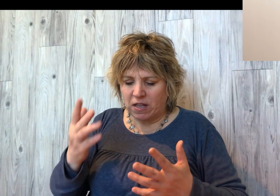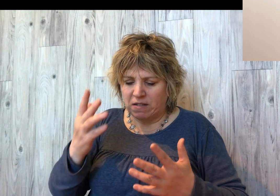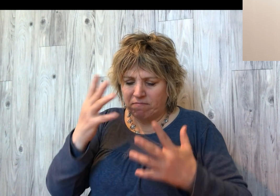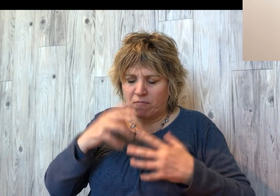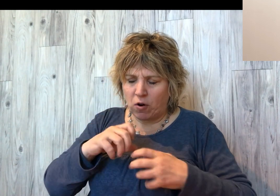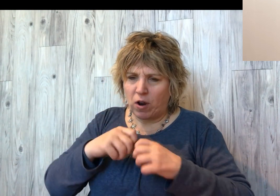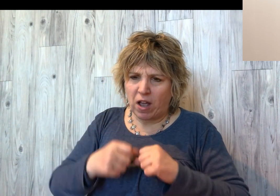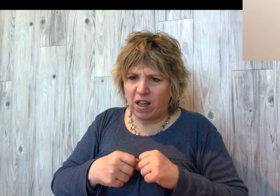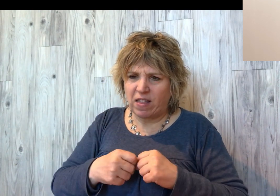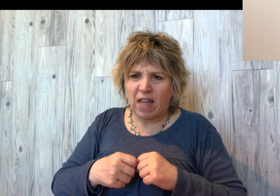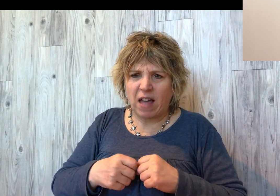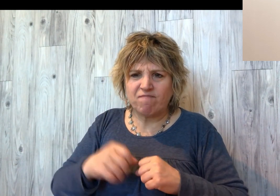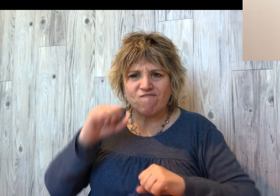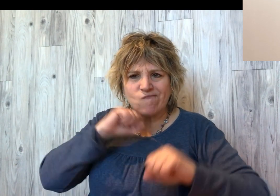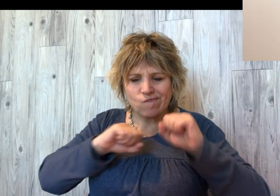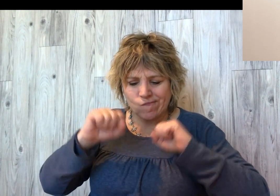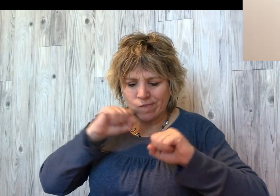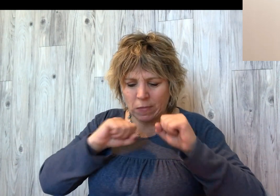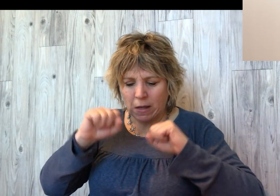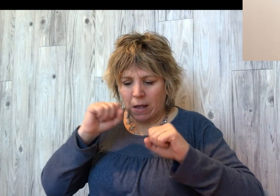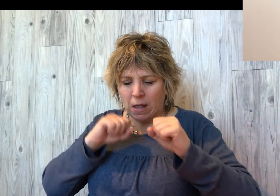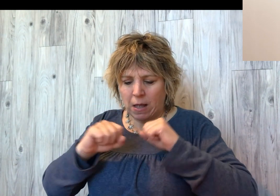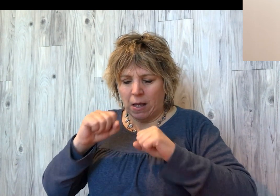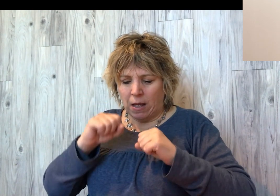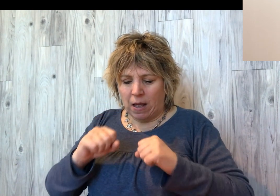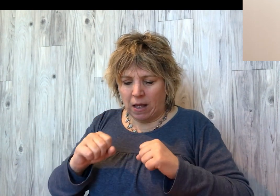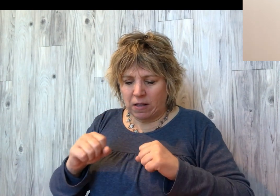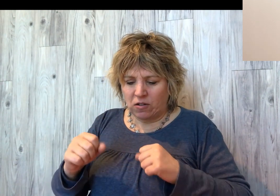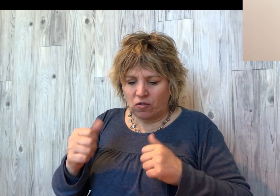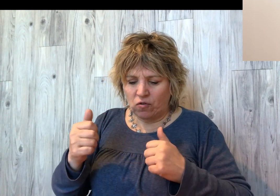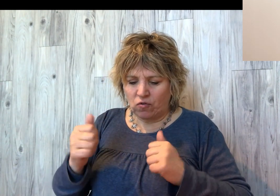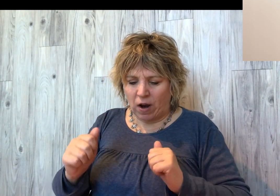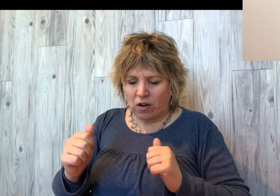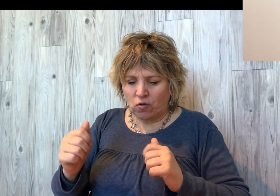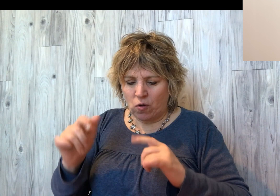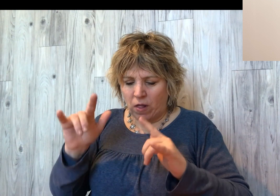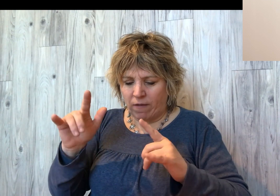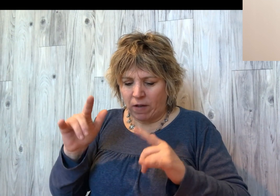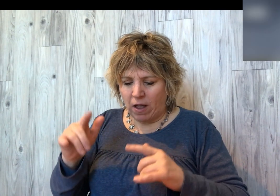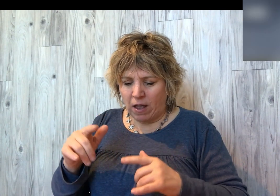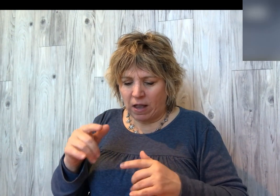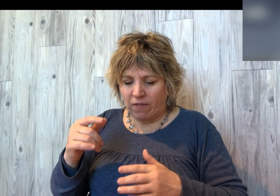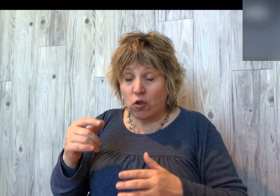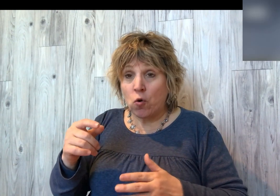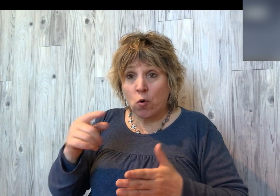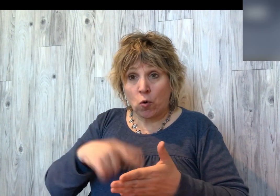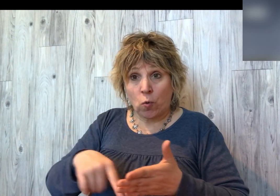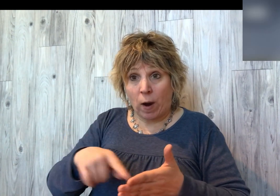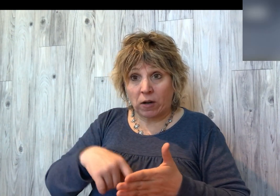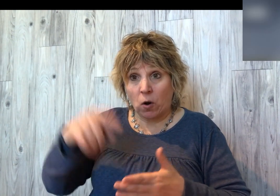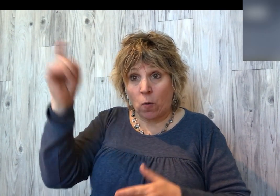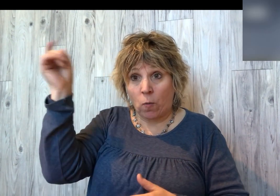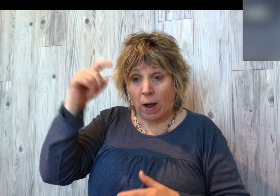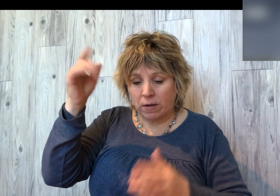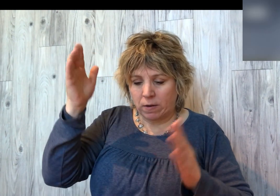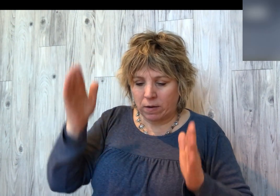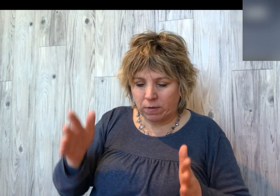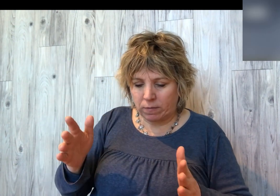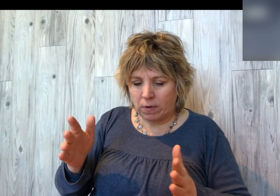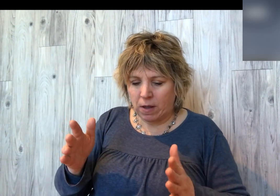and a hard-hearted place that I am making them the enemy now when they're just trying to love me? And then finally, you correct a wise person and they'll